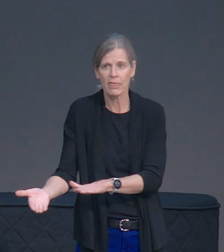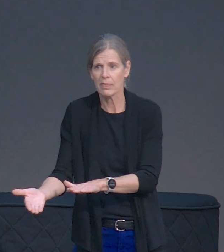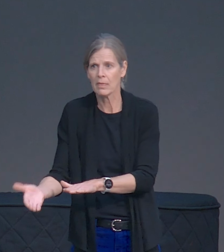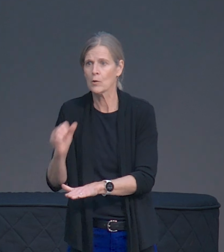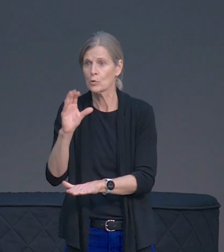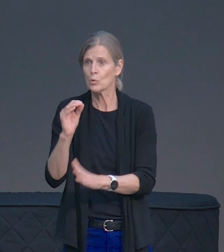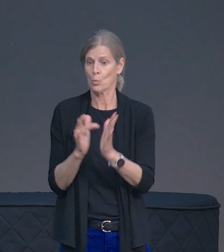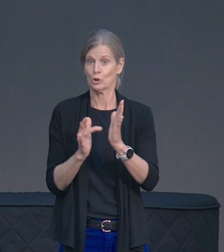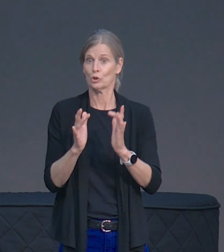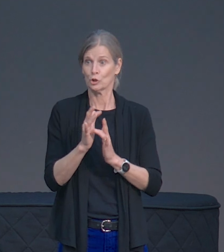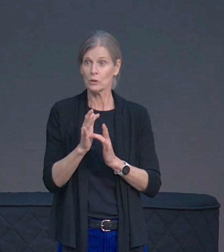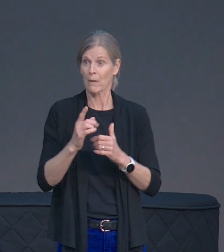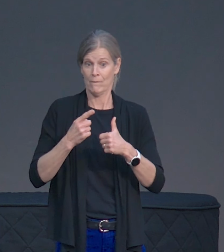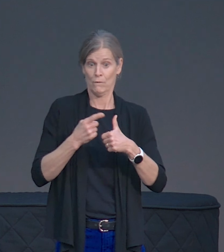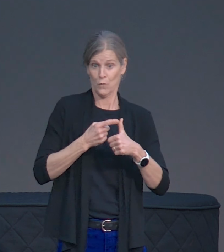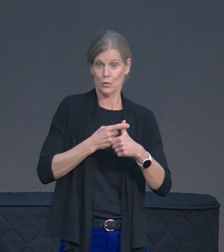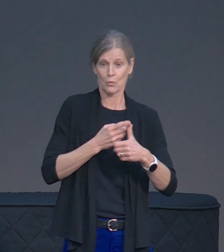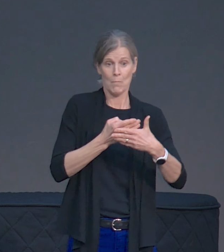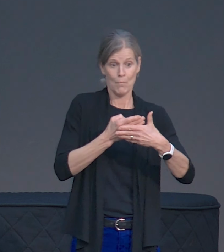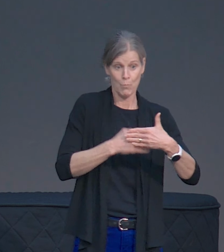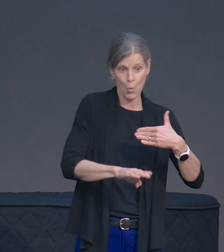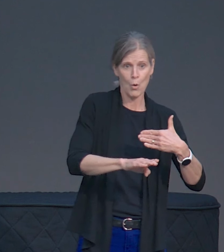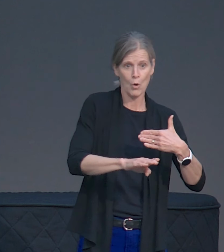Jesus Was First Born To Die